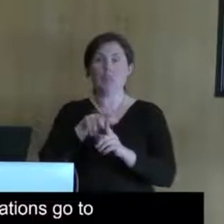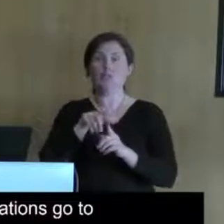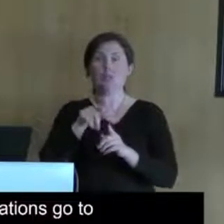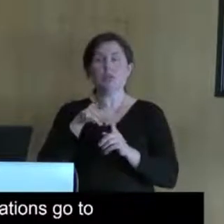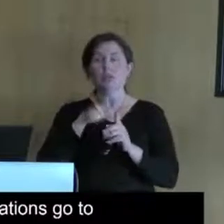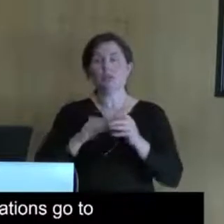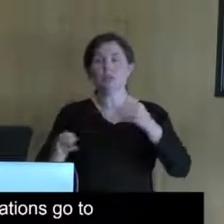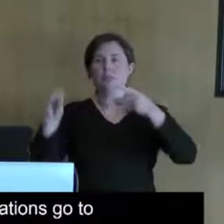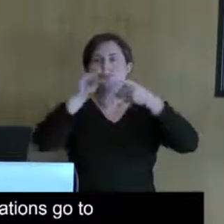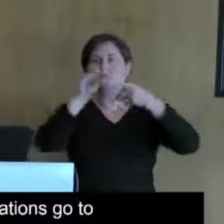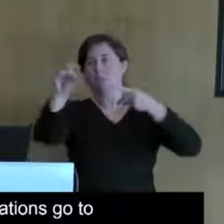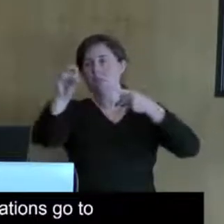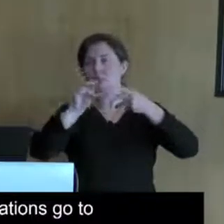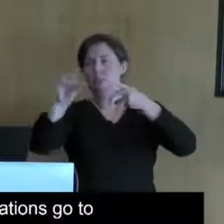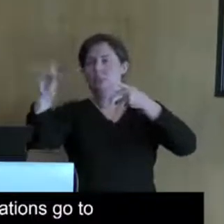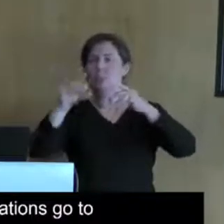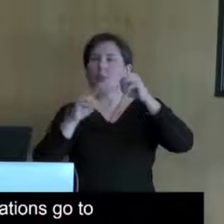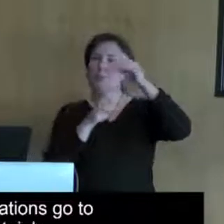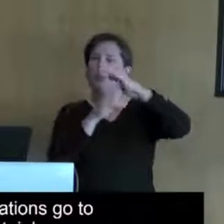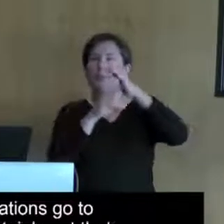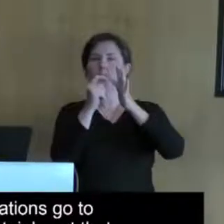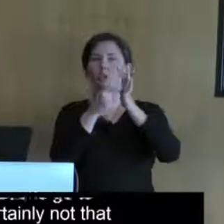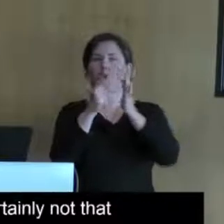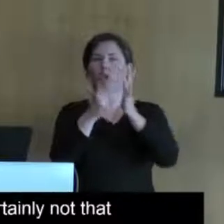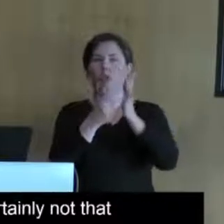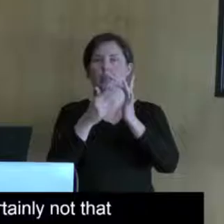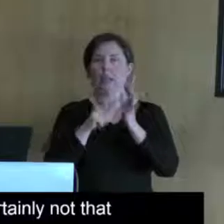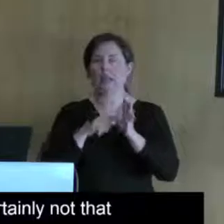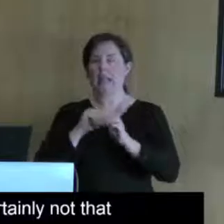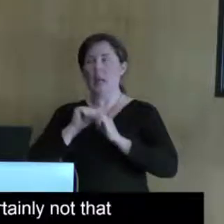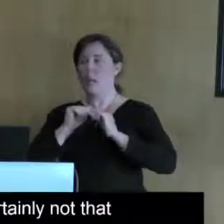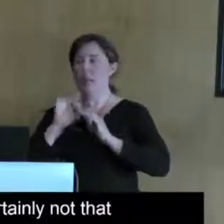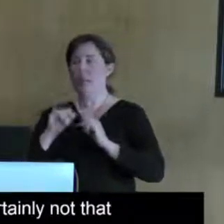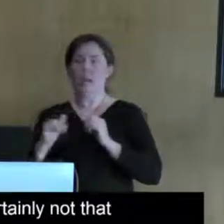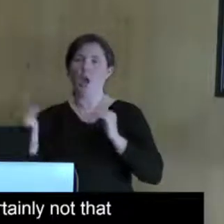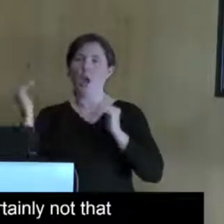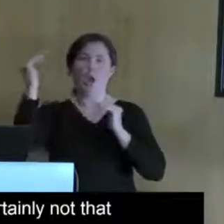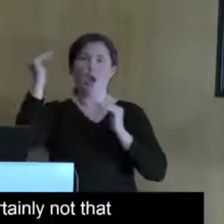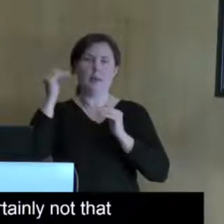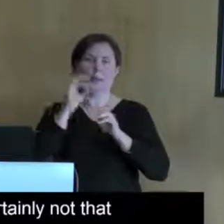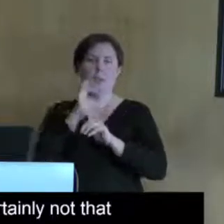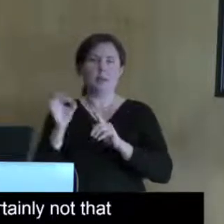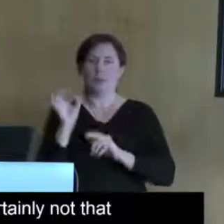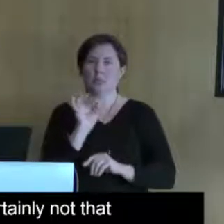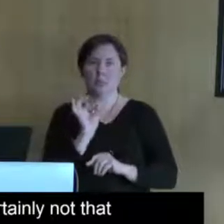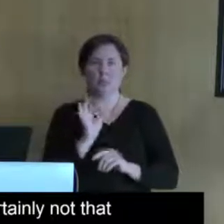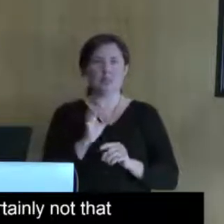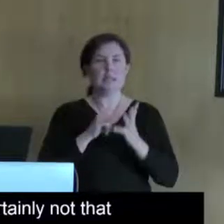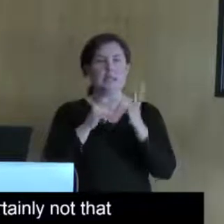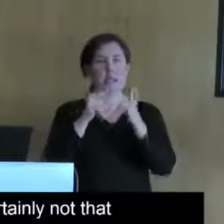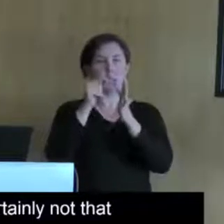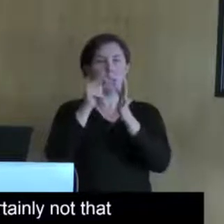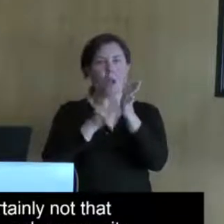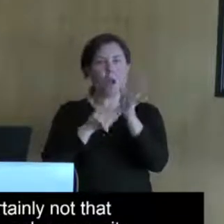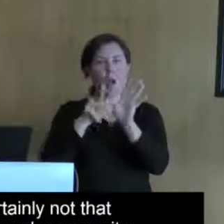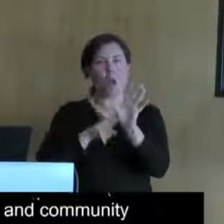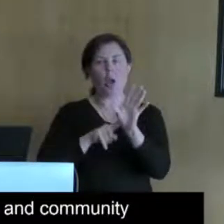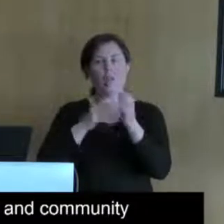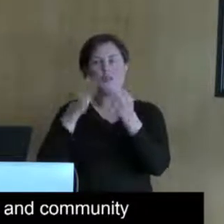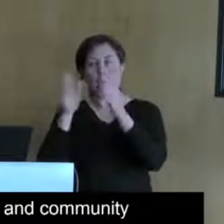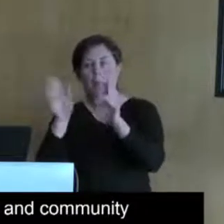priority. And the department, I think, between 85 and 90% of their allocations go to people